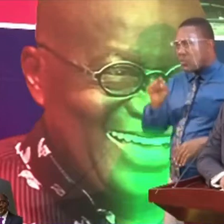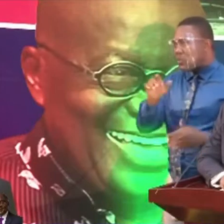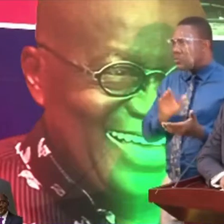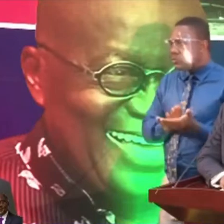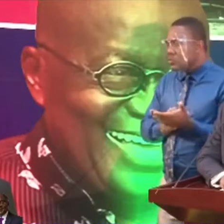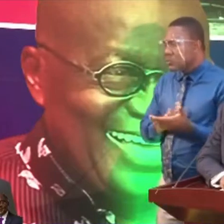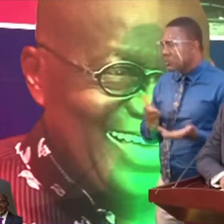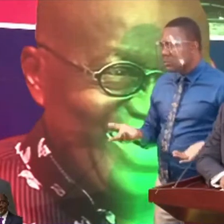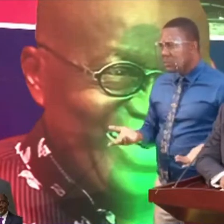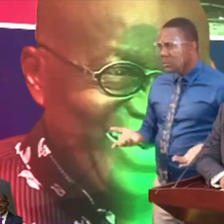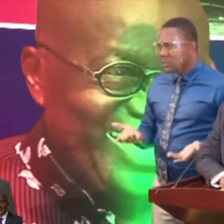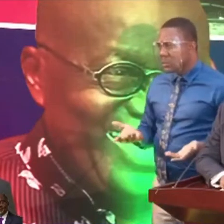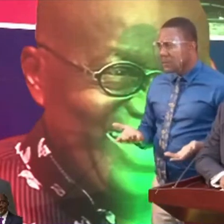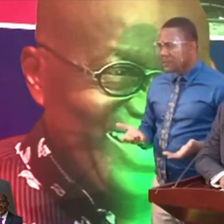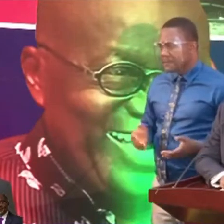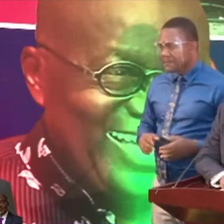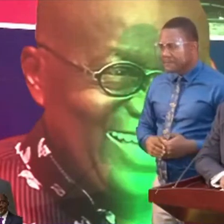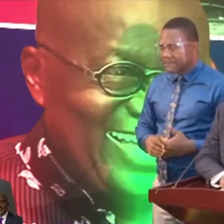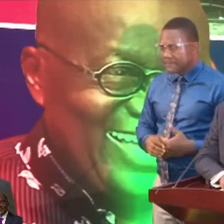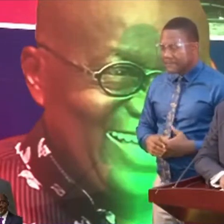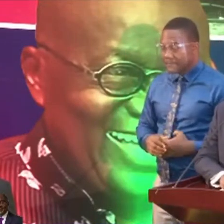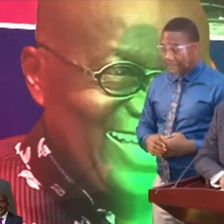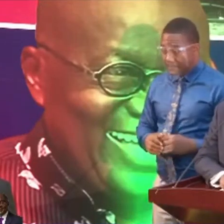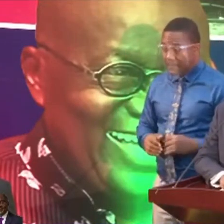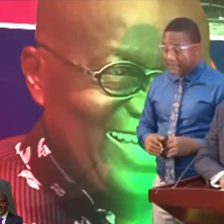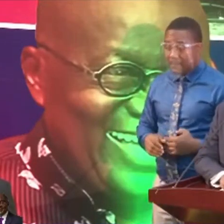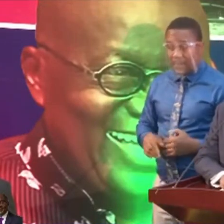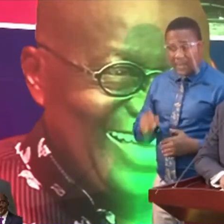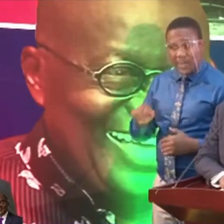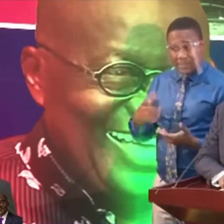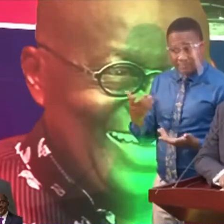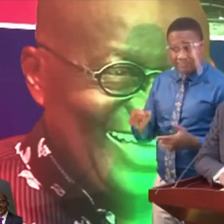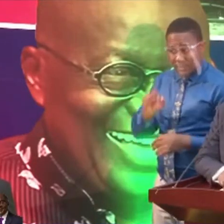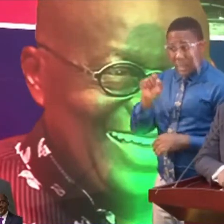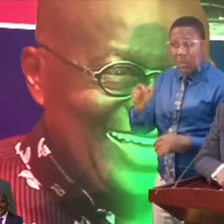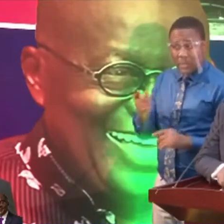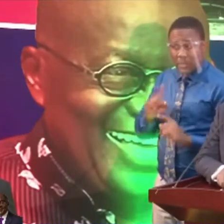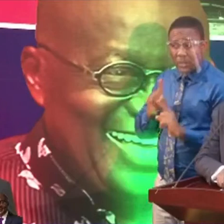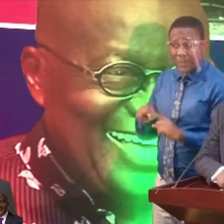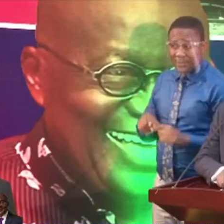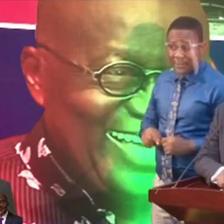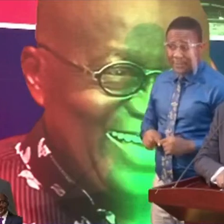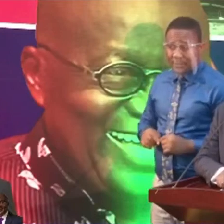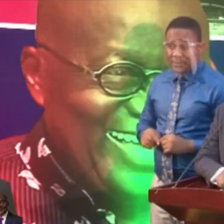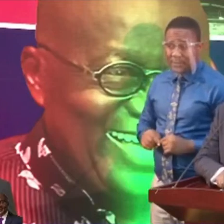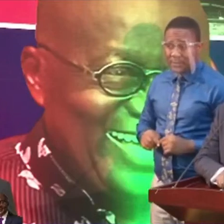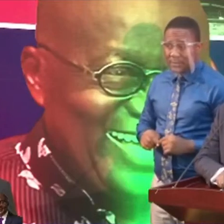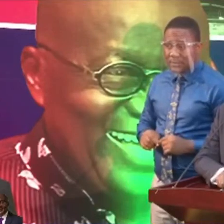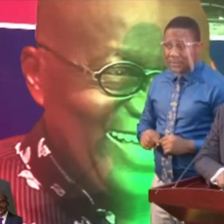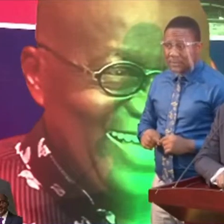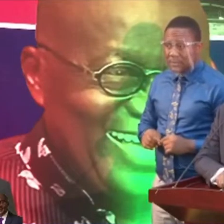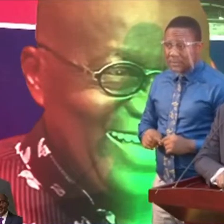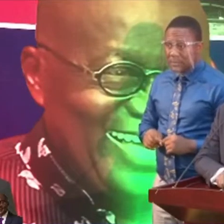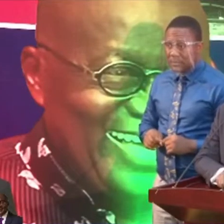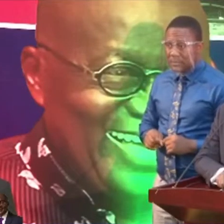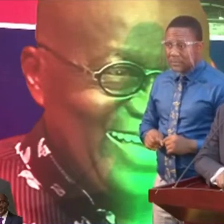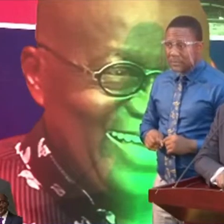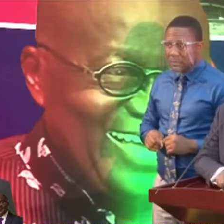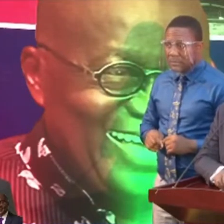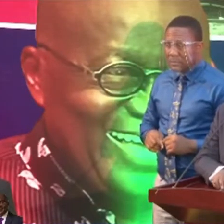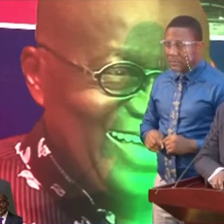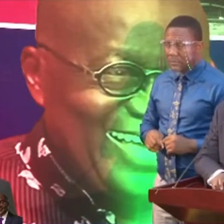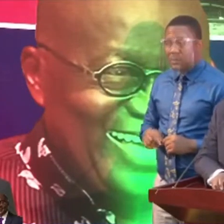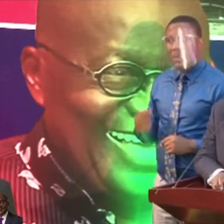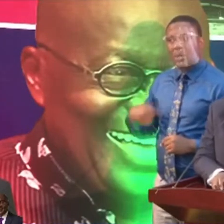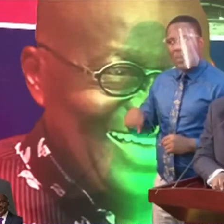school? Right? So that is the question that we have to ask. It is, you know, we are moving